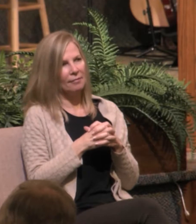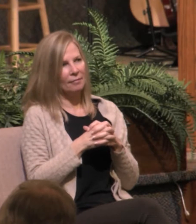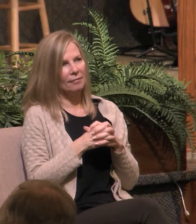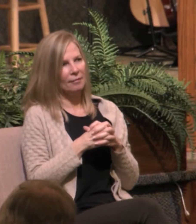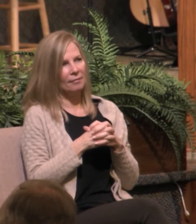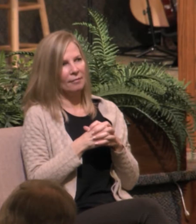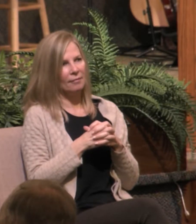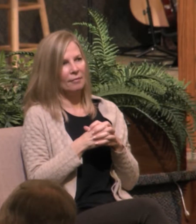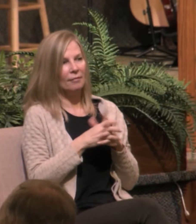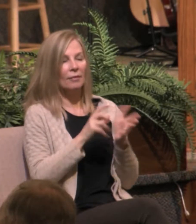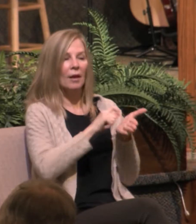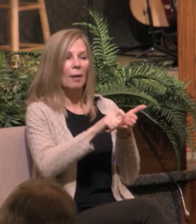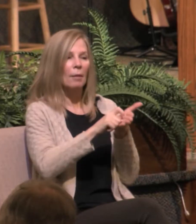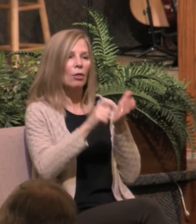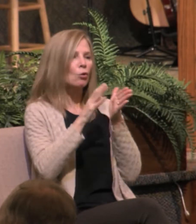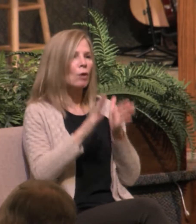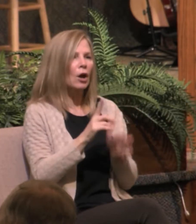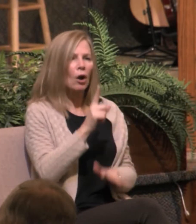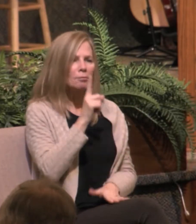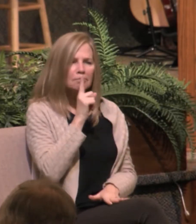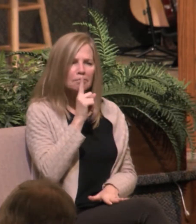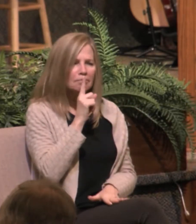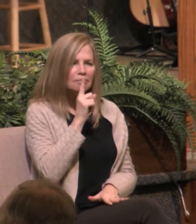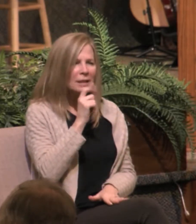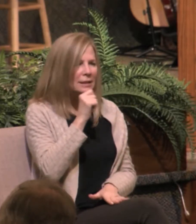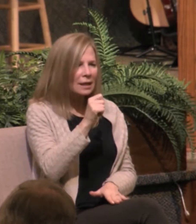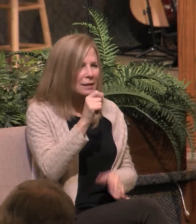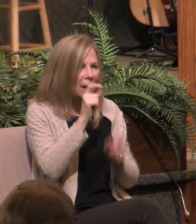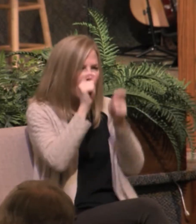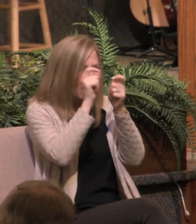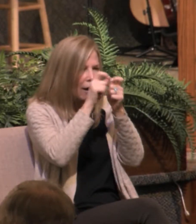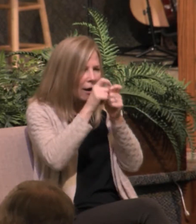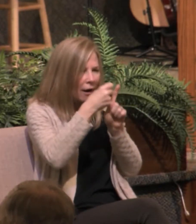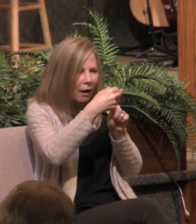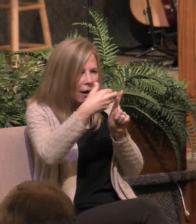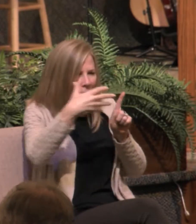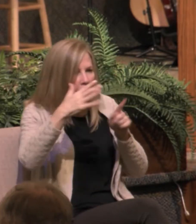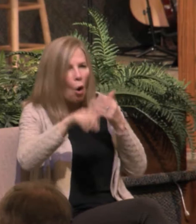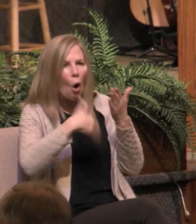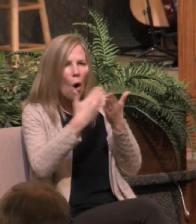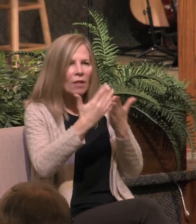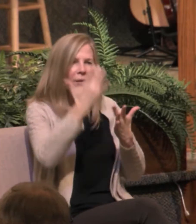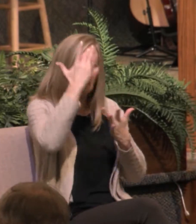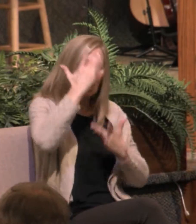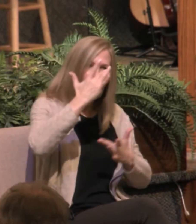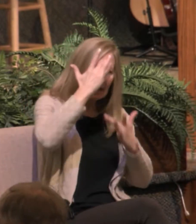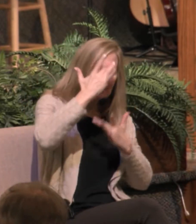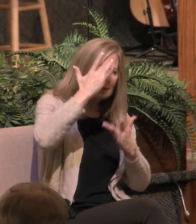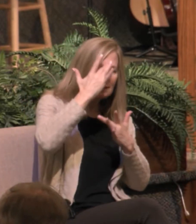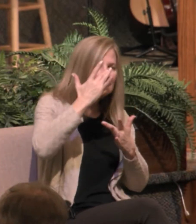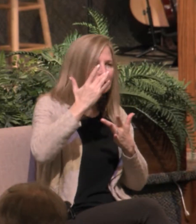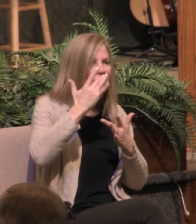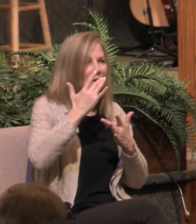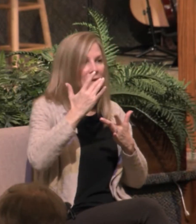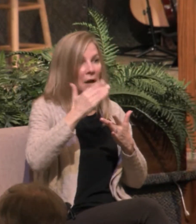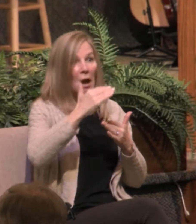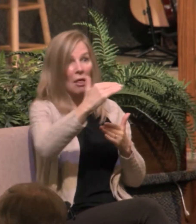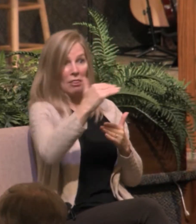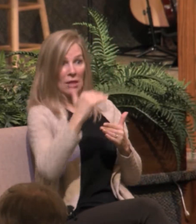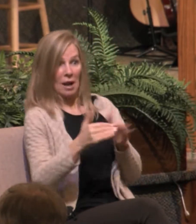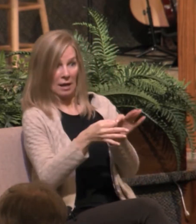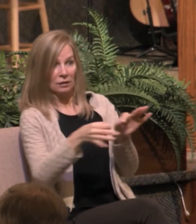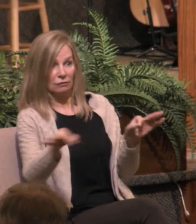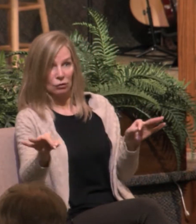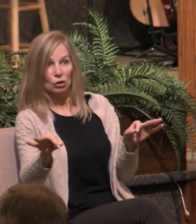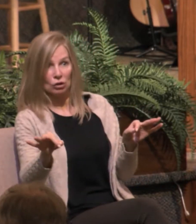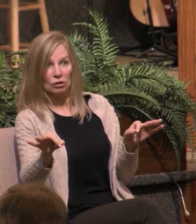The writer doesn't explain a lot of details. He doesn't go through all the plagues that preceded this. He doesn't allude to everything. In the next verse, he's going to